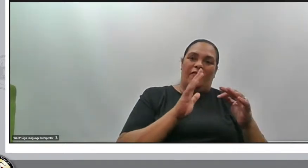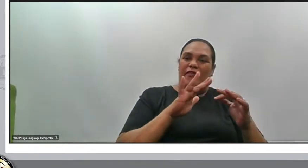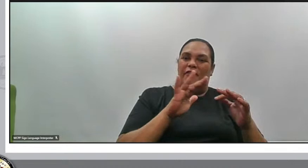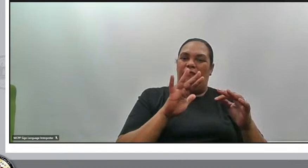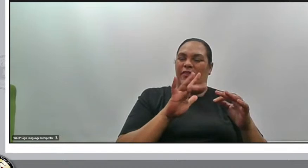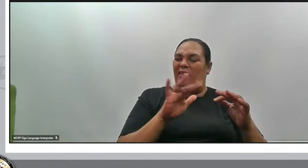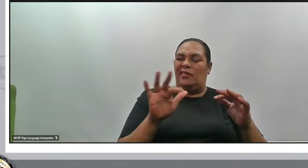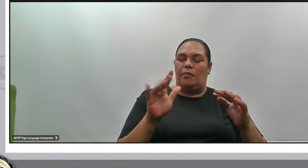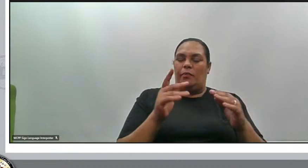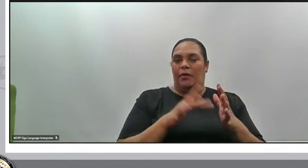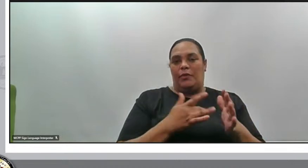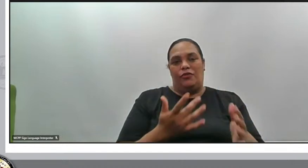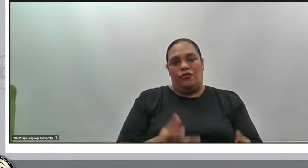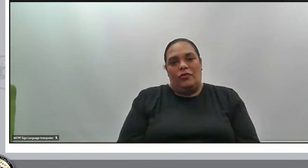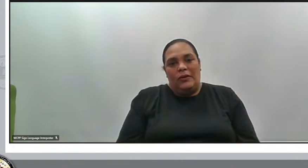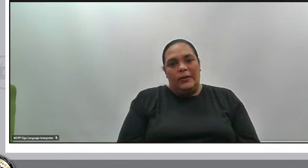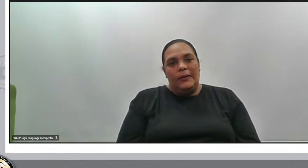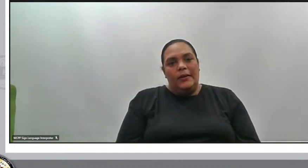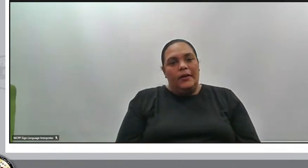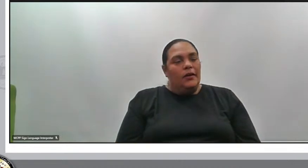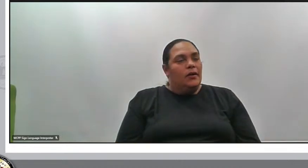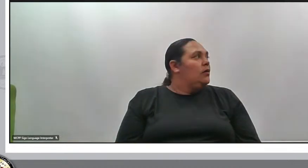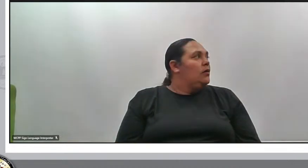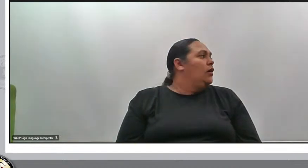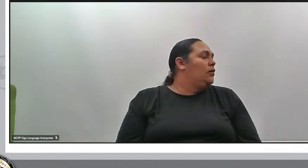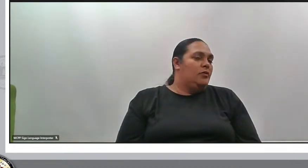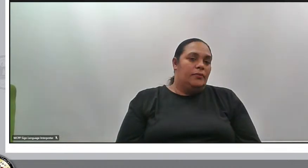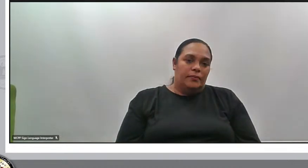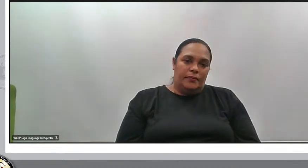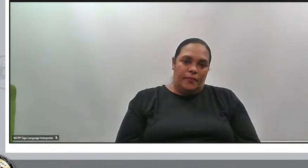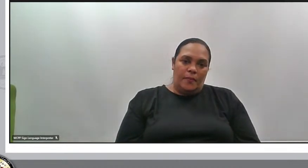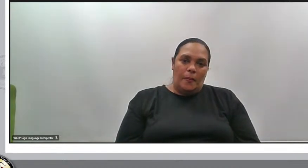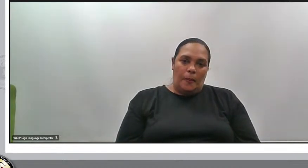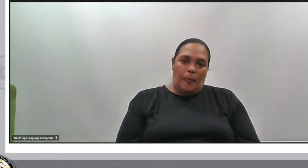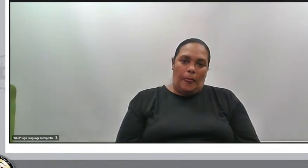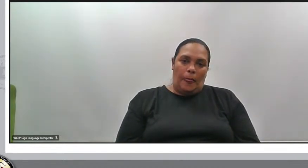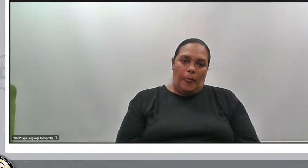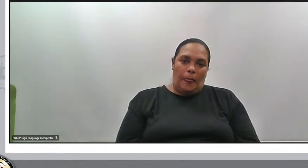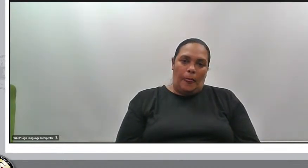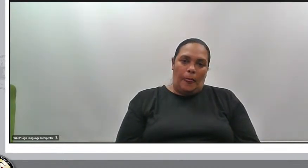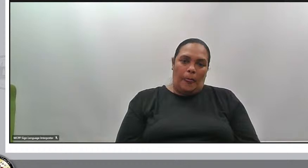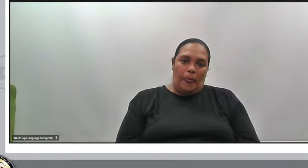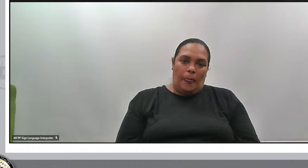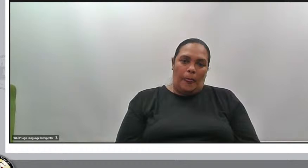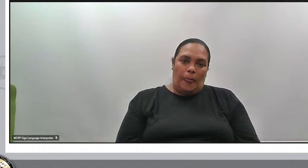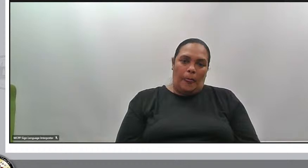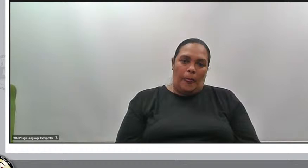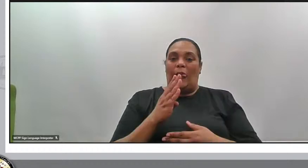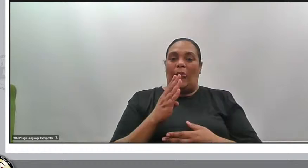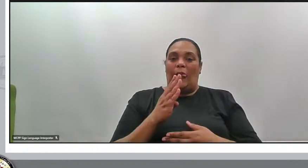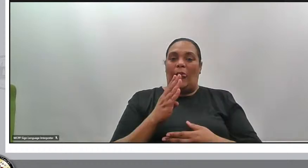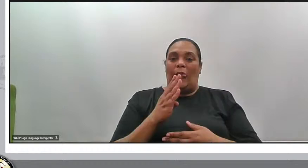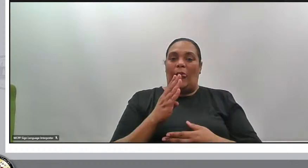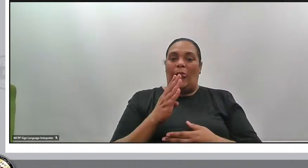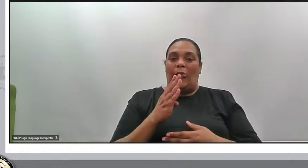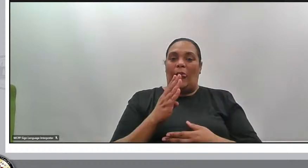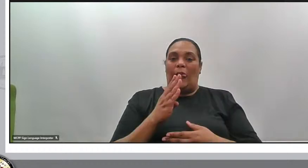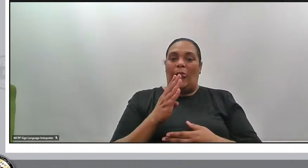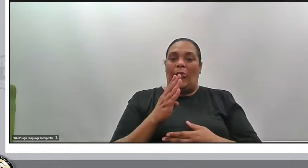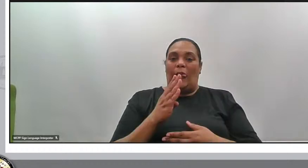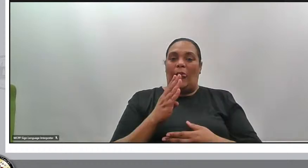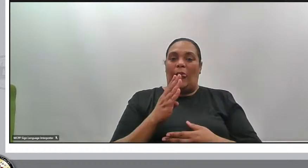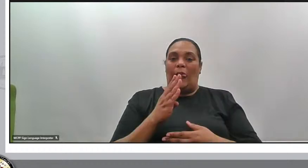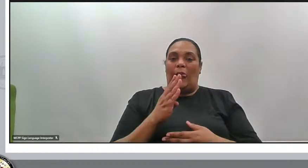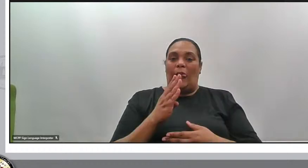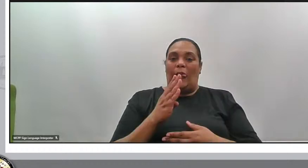page. Thanks. Thank you, Honourable Bosman. Thank you, Chairperson. Chair, on table